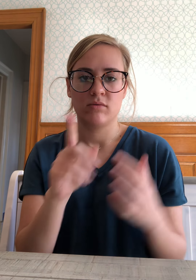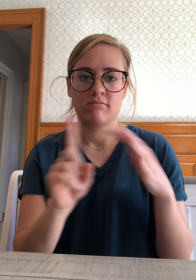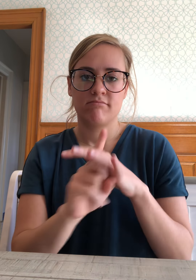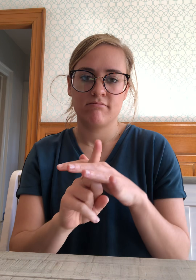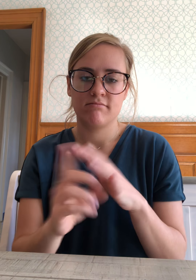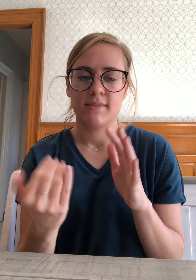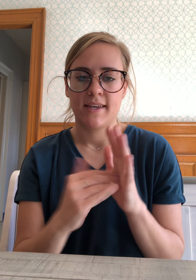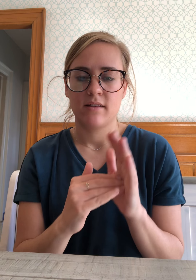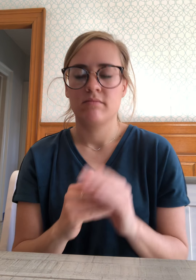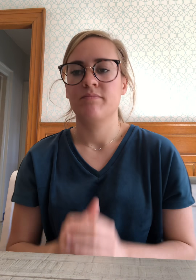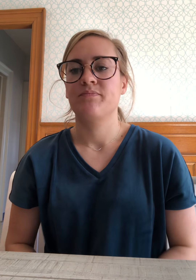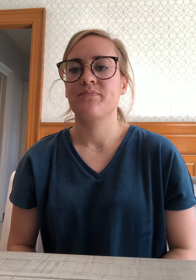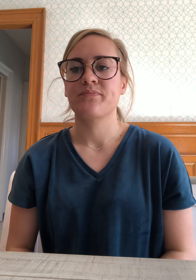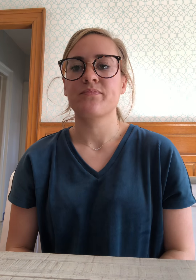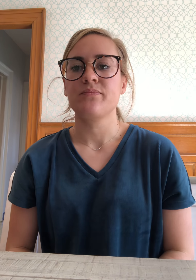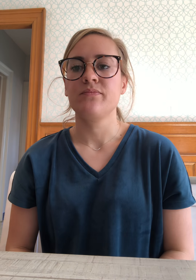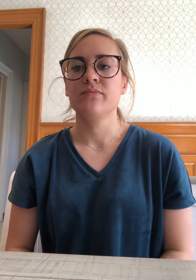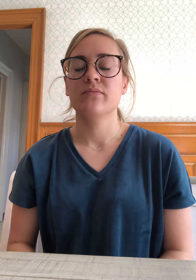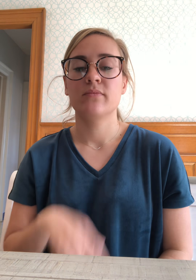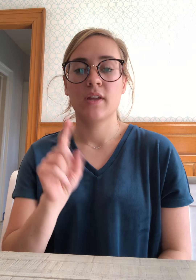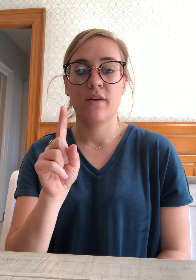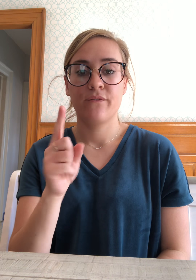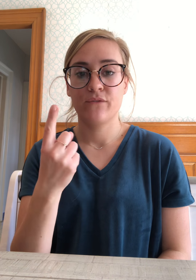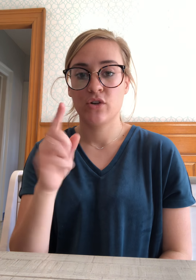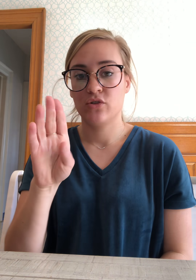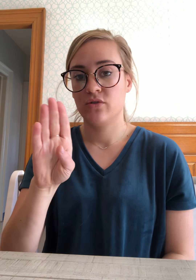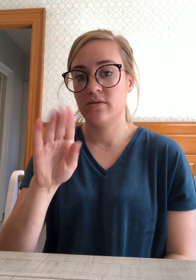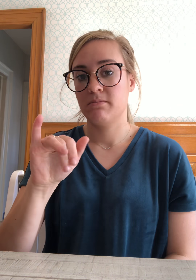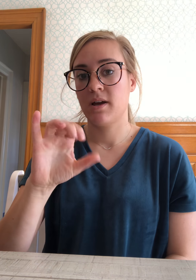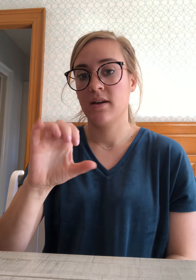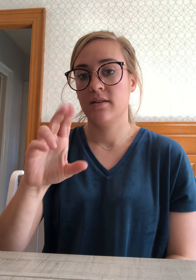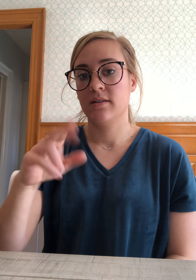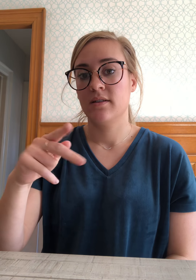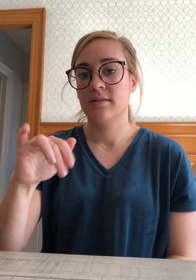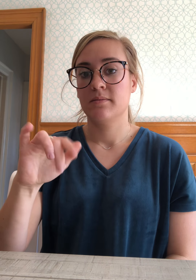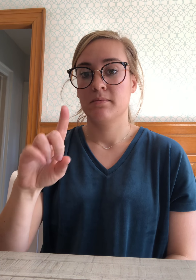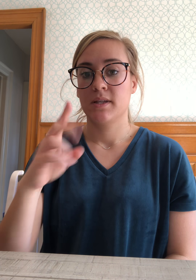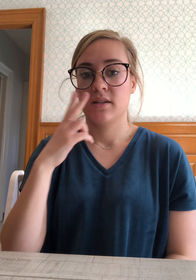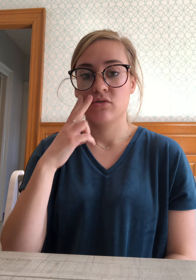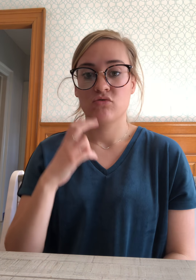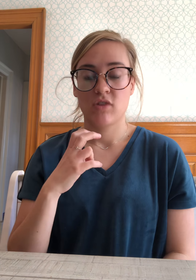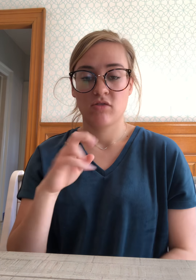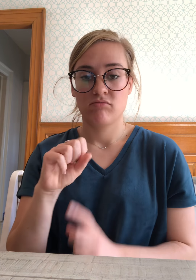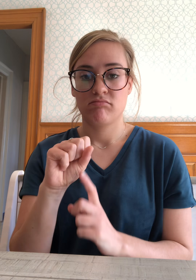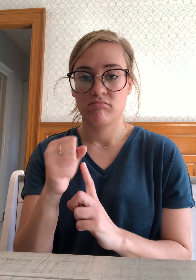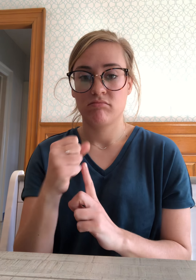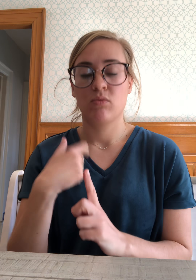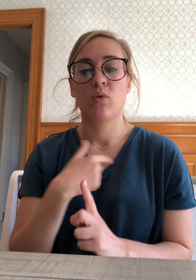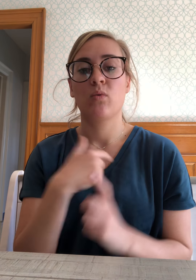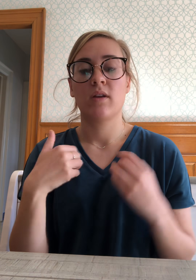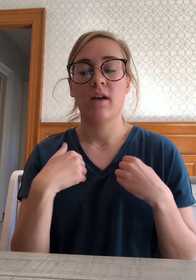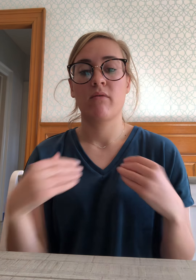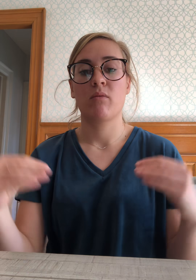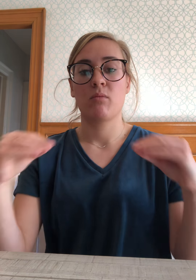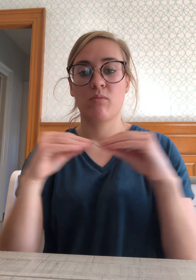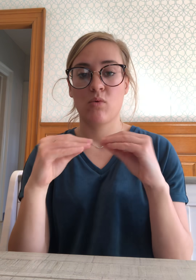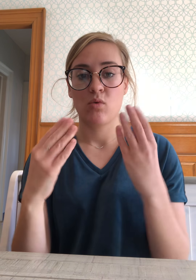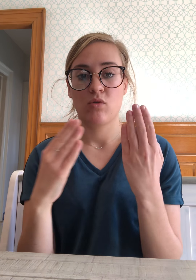In a first bicuspid extraction case, we have more crowding. Again, class